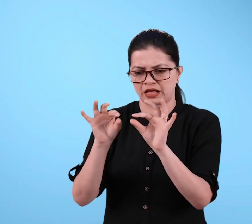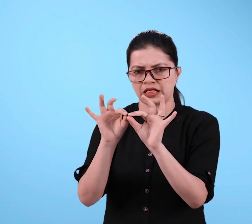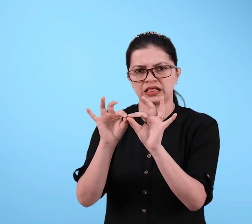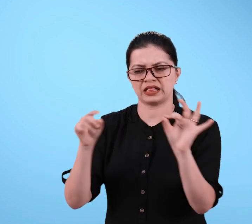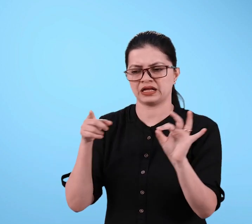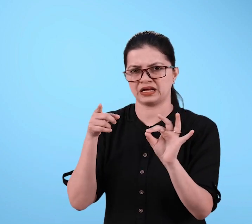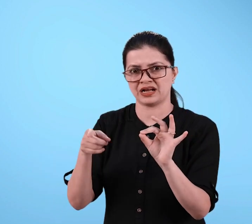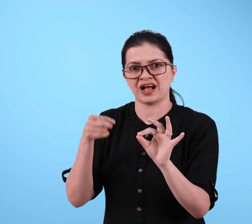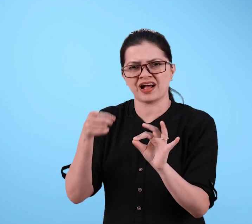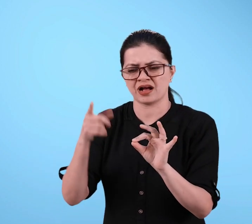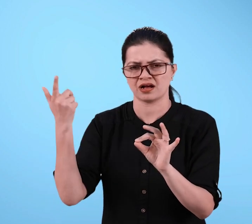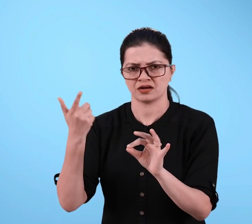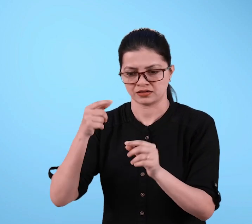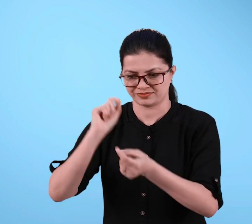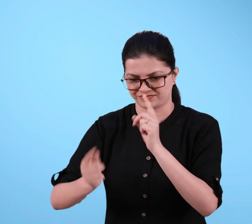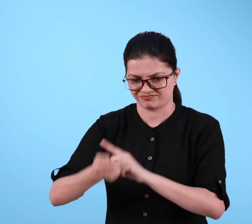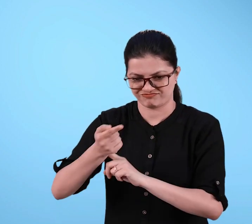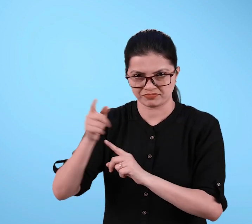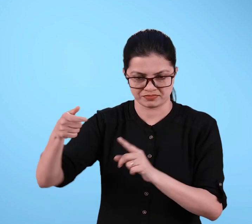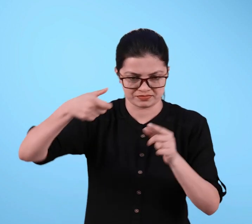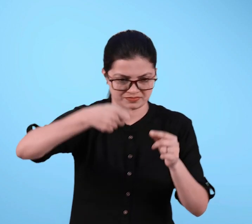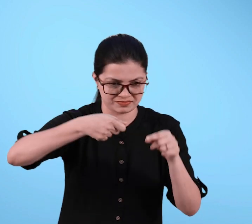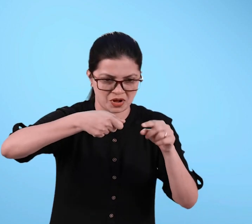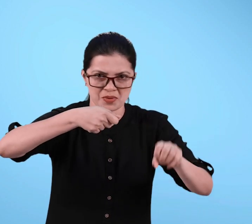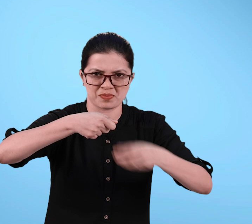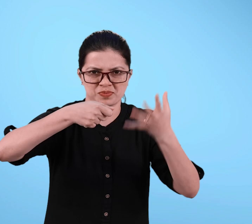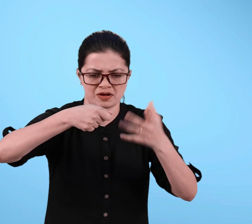melt. It has a strong odor of burning hair.